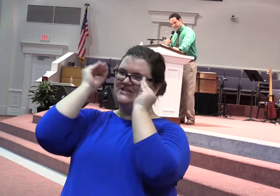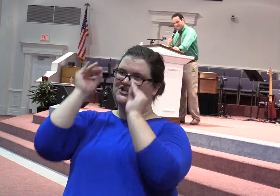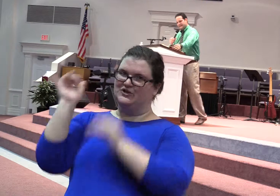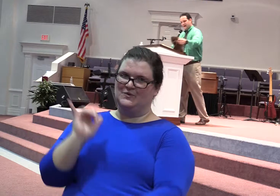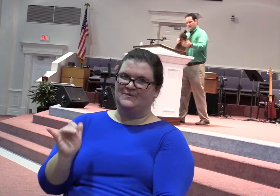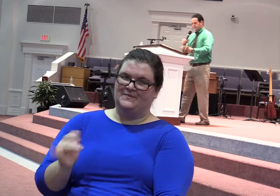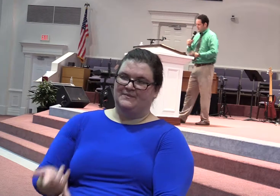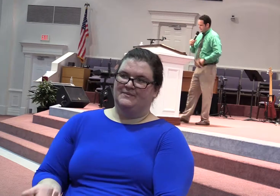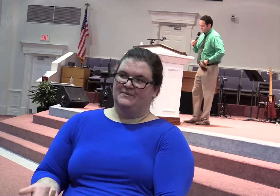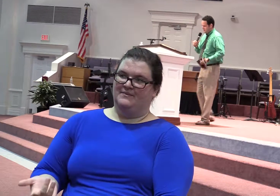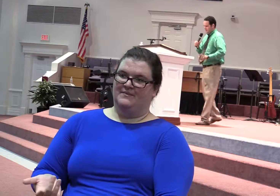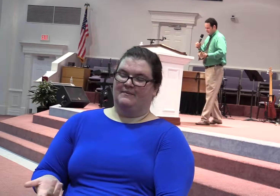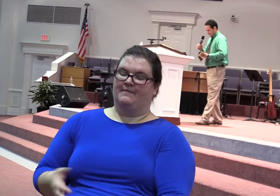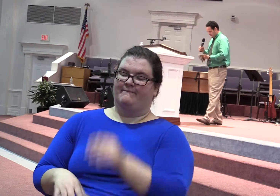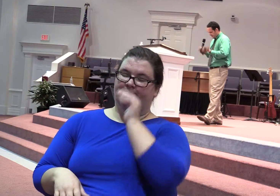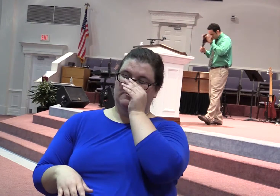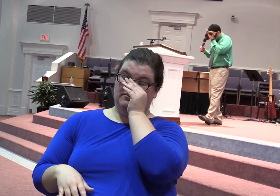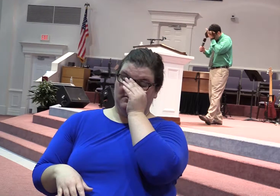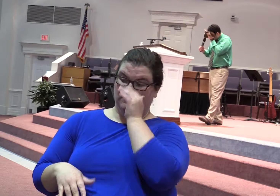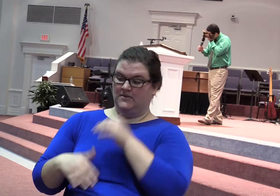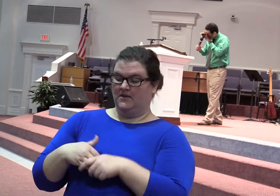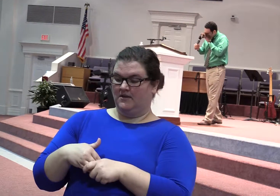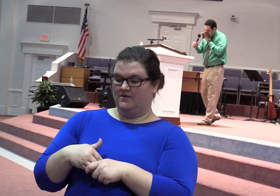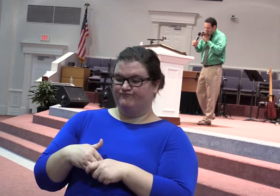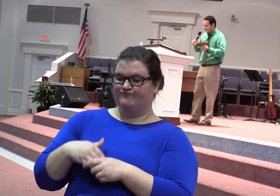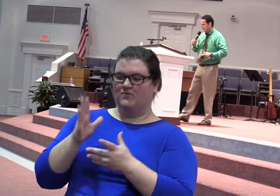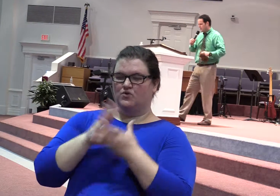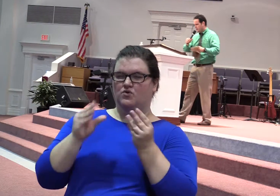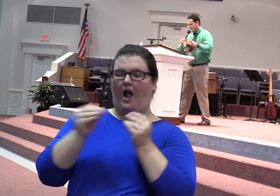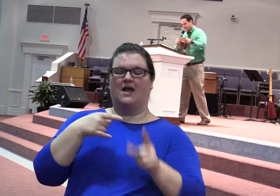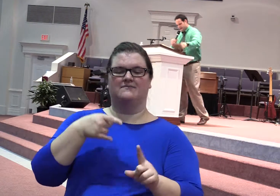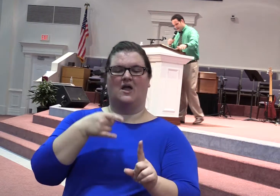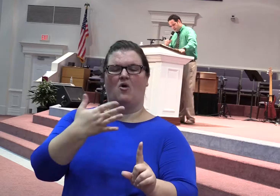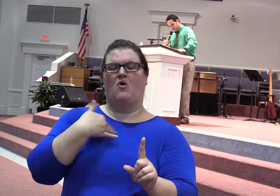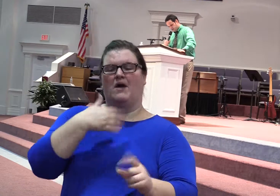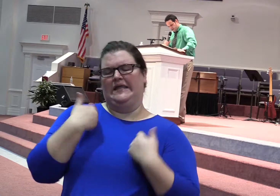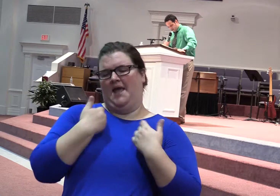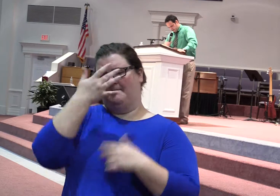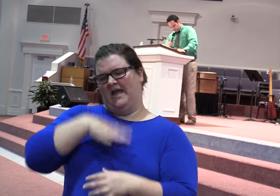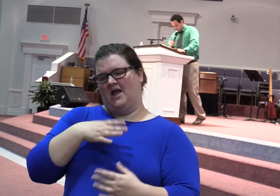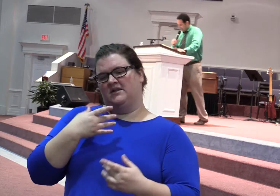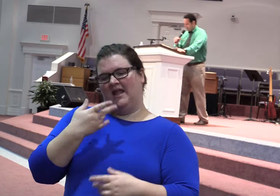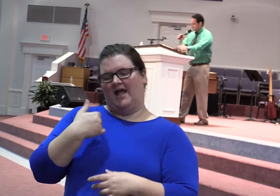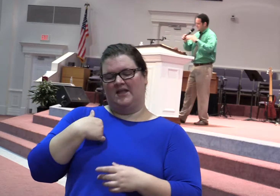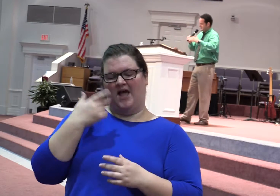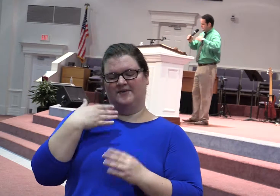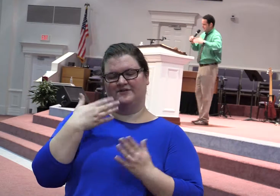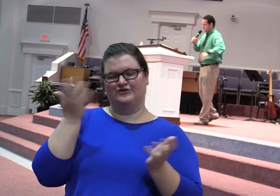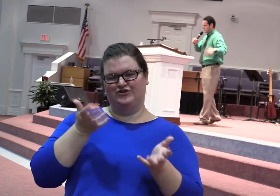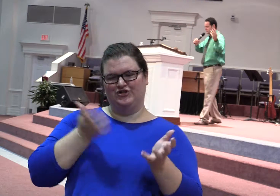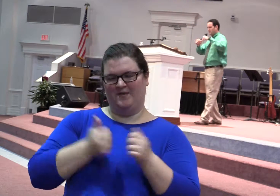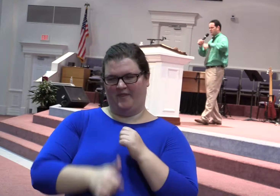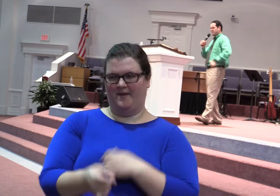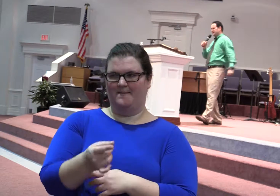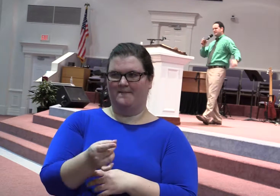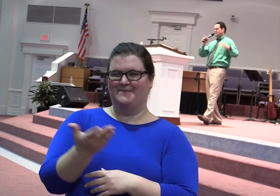Hallelujah. I was talking to this young man. Hallelujah. He was talking to me, and he